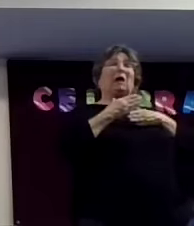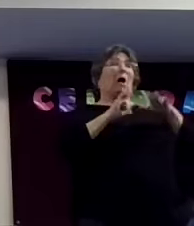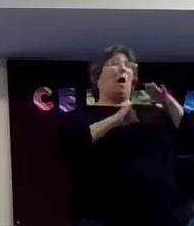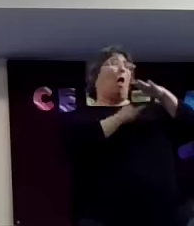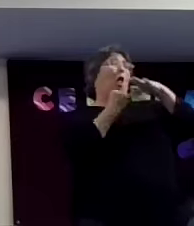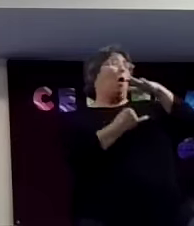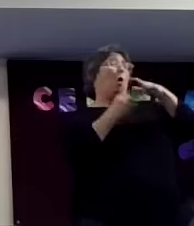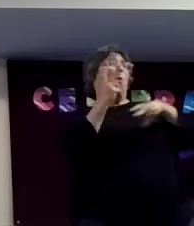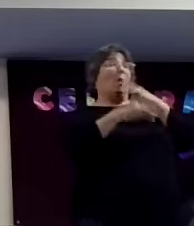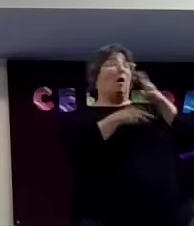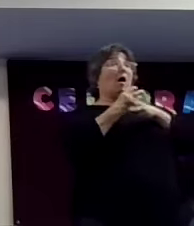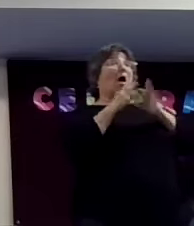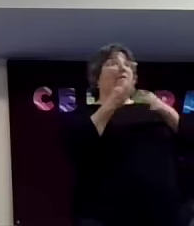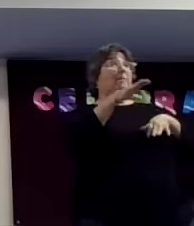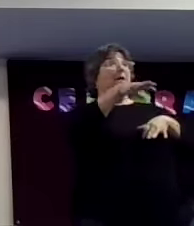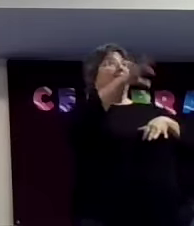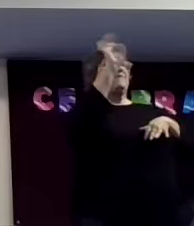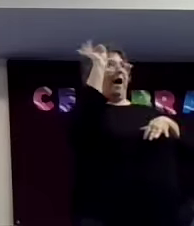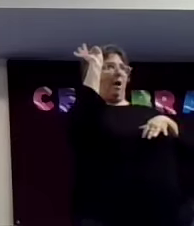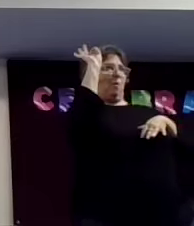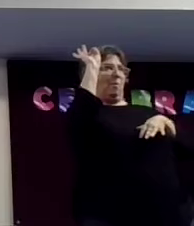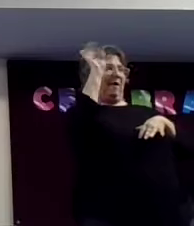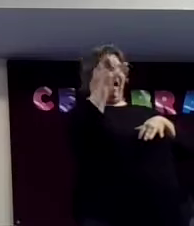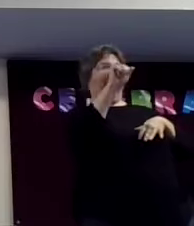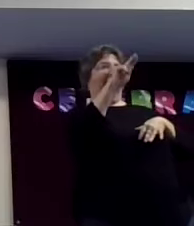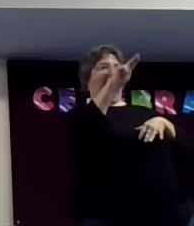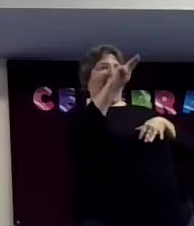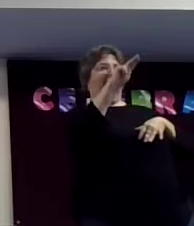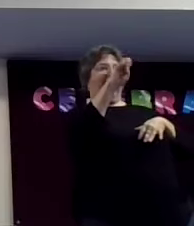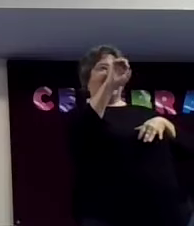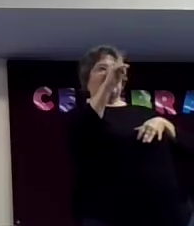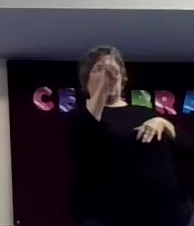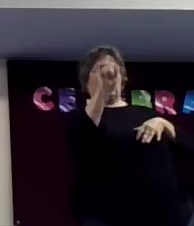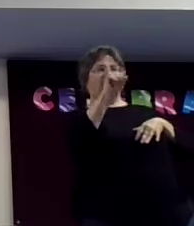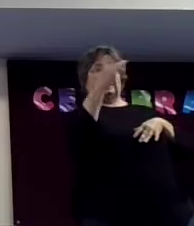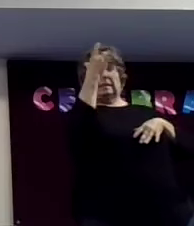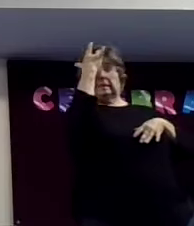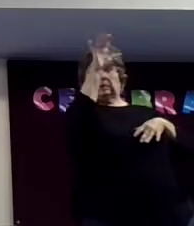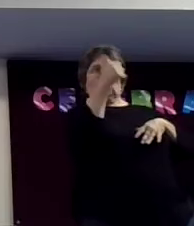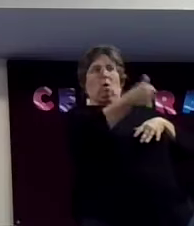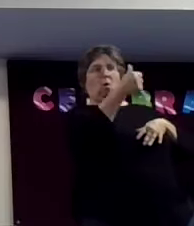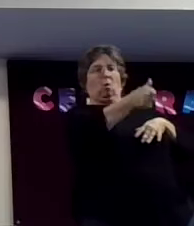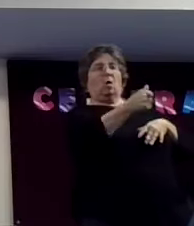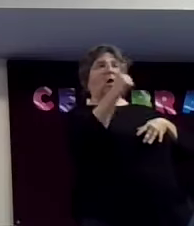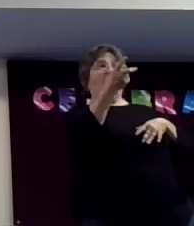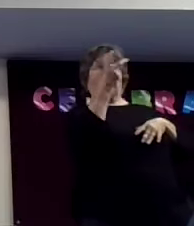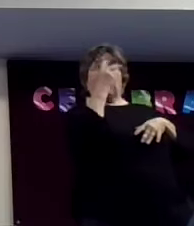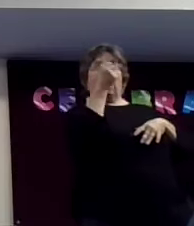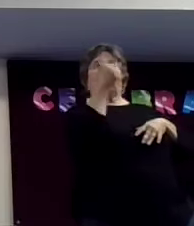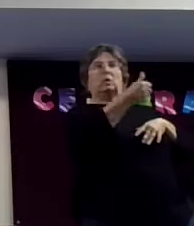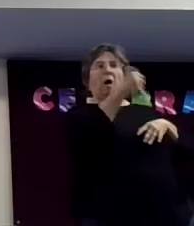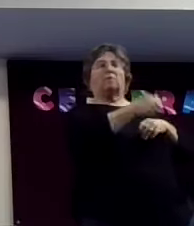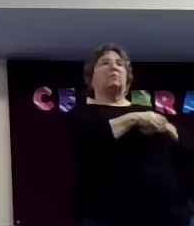isolation until her family found Anne Sullivan, who was a genius in her own way and nearly went blind herself, trying